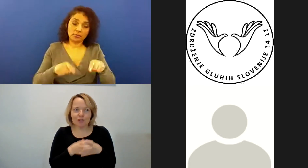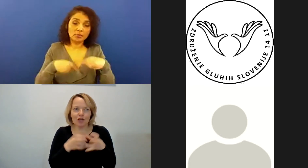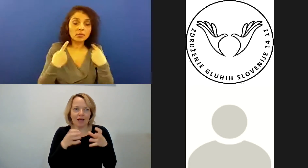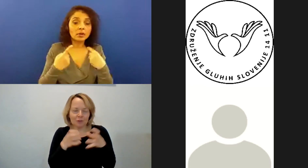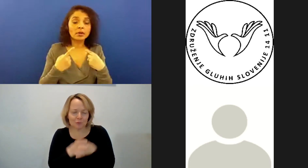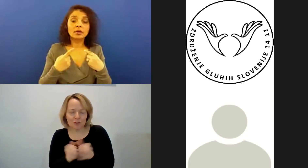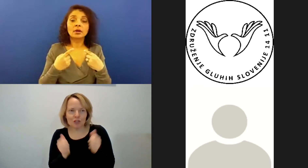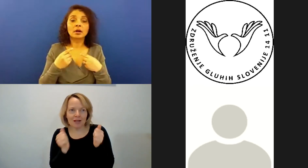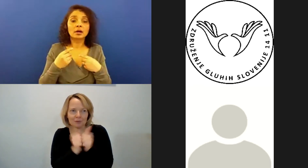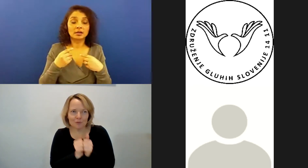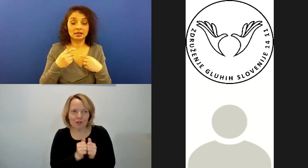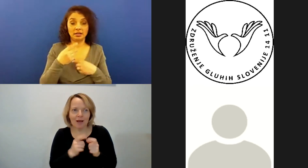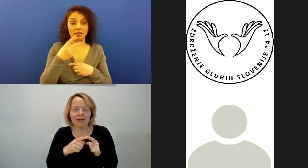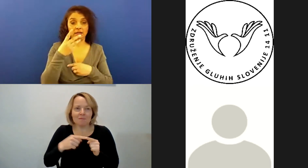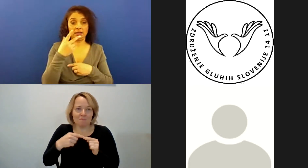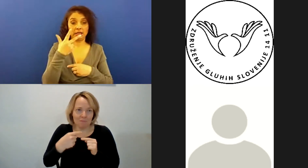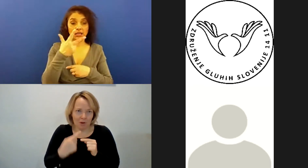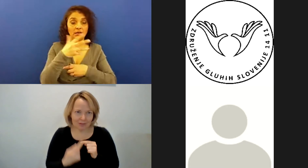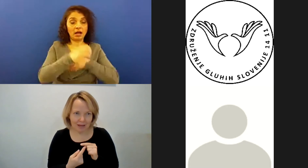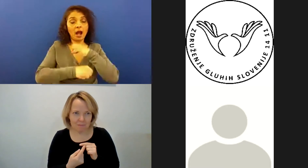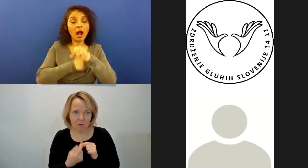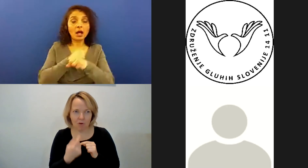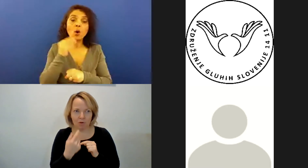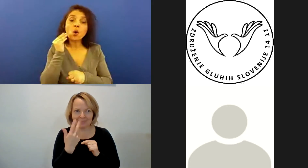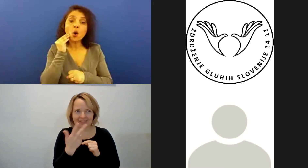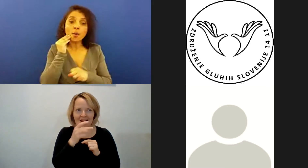So we met time and time again